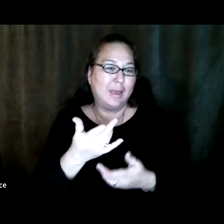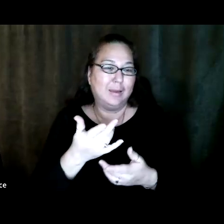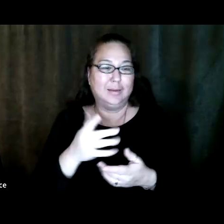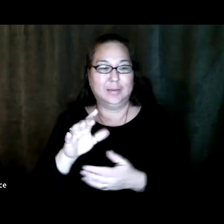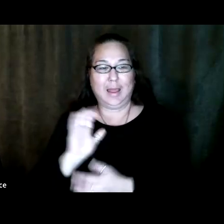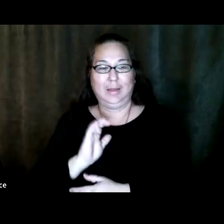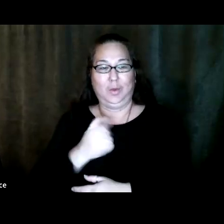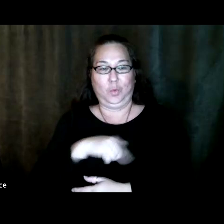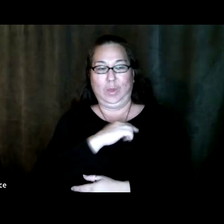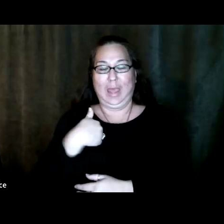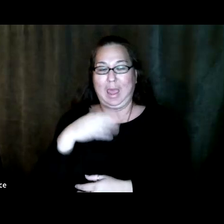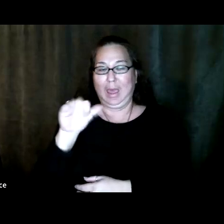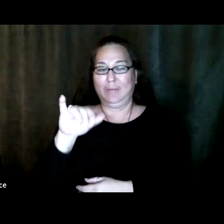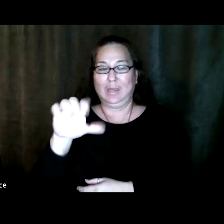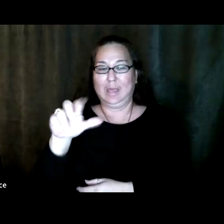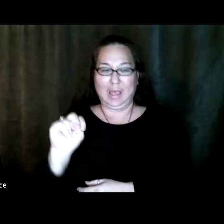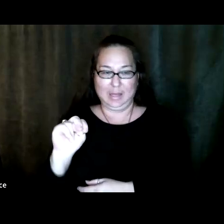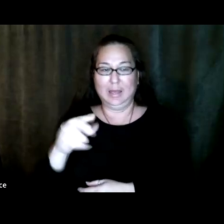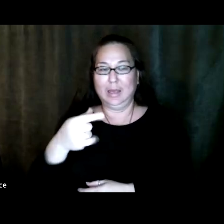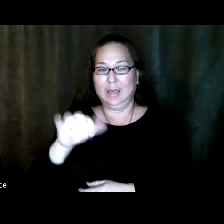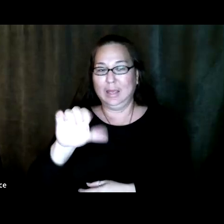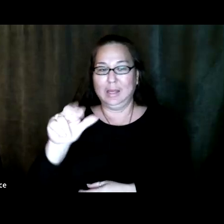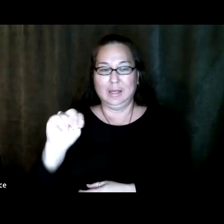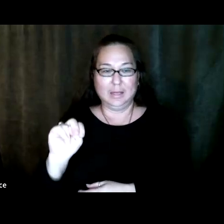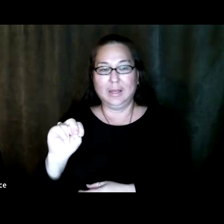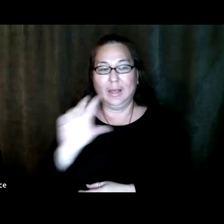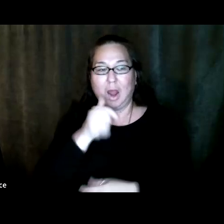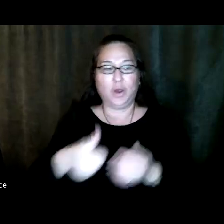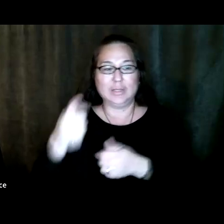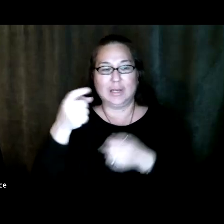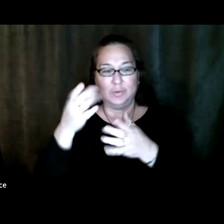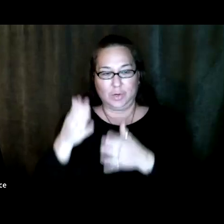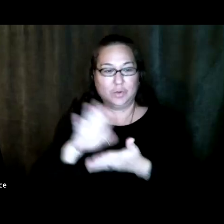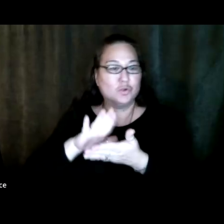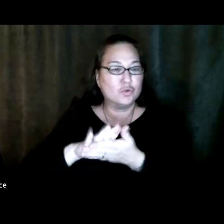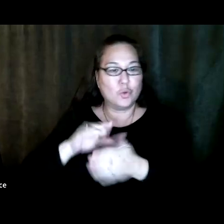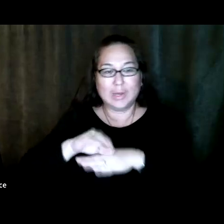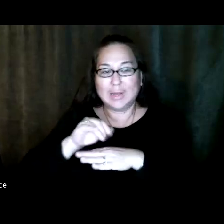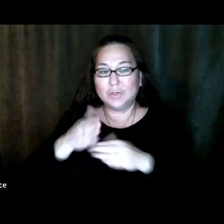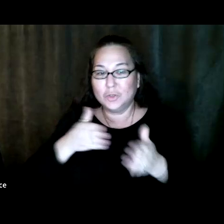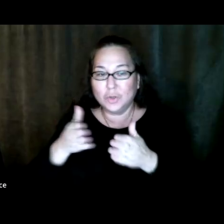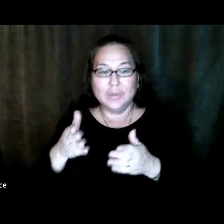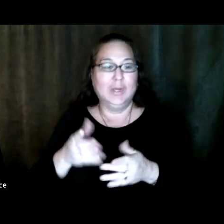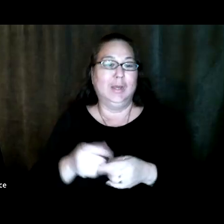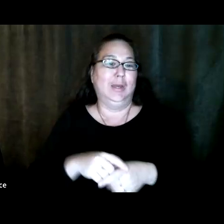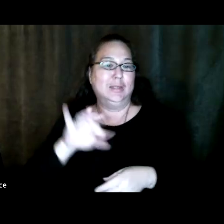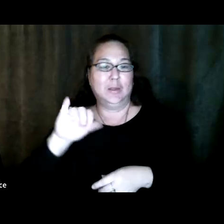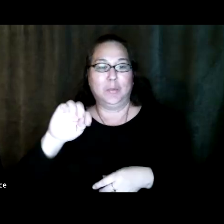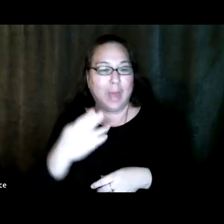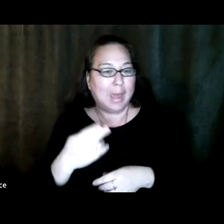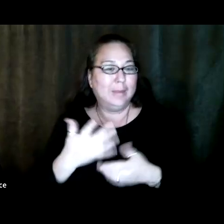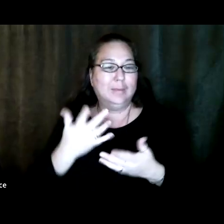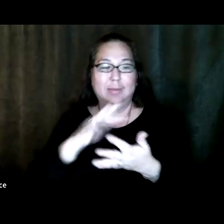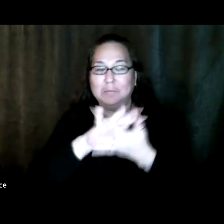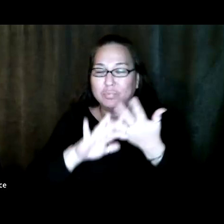of STEM, Angela Headley Mitchell is back here, snuck in on me, didn't realize, so I turned around, is our Executive Director of Humanities. Jill Carter is our Senior